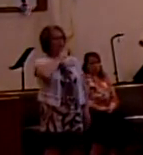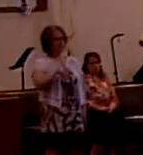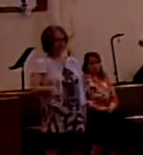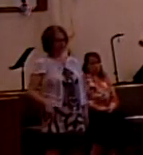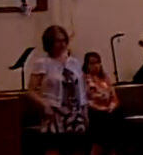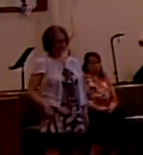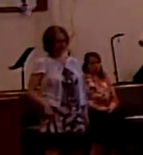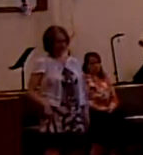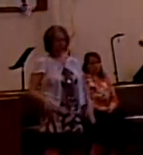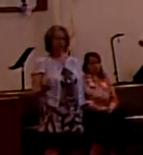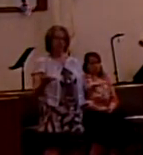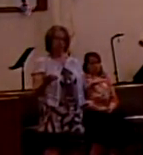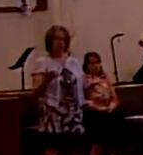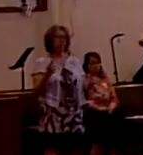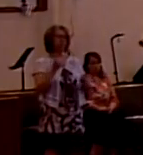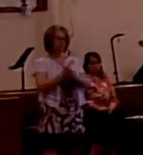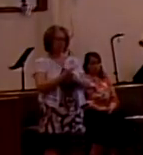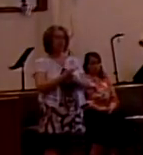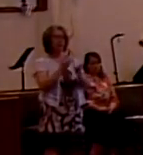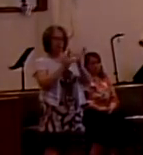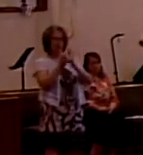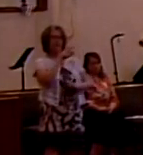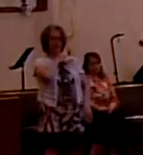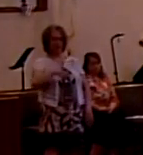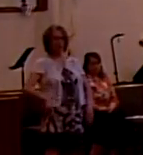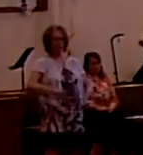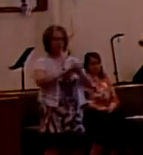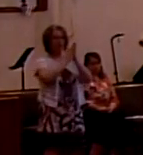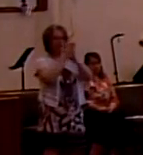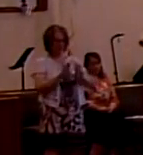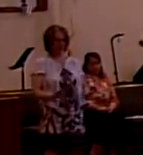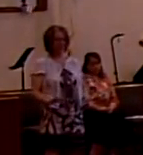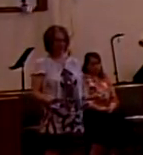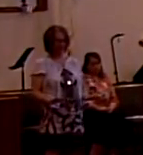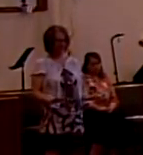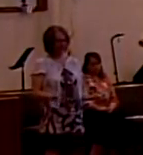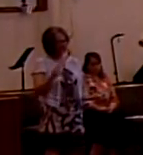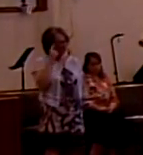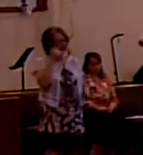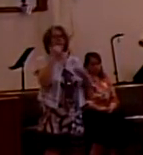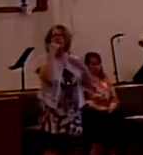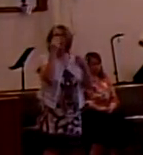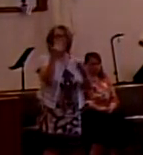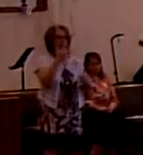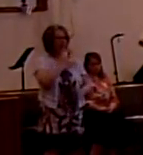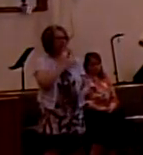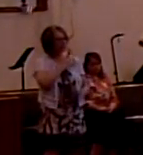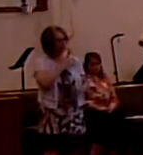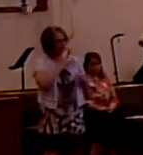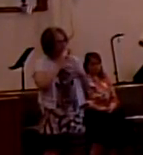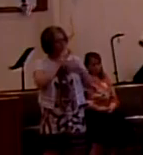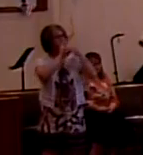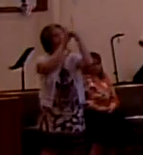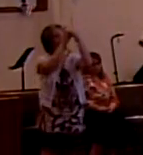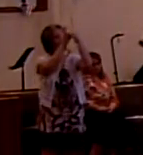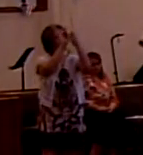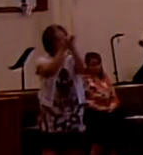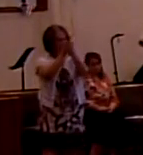know what? Jesus is our Prince of Peace. And I was just really thankful to know that his heart was there. And I wanted to share that with you.